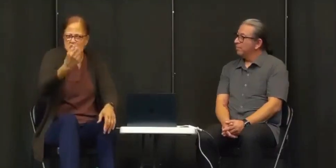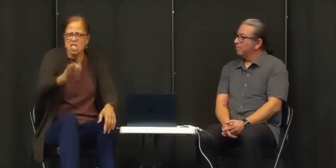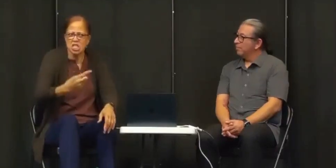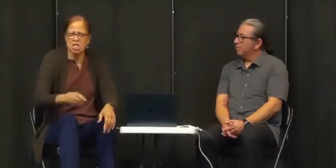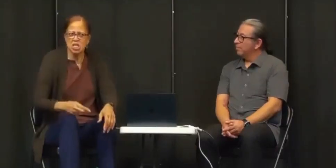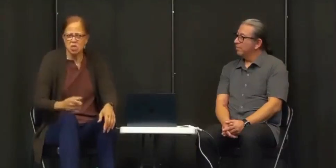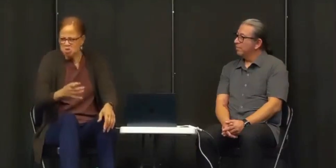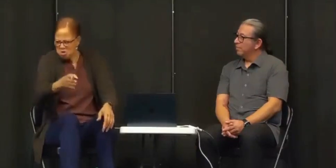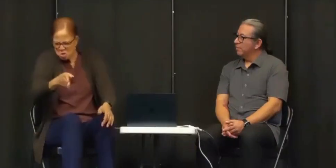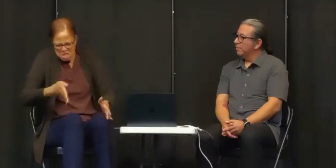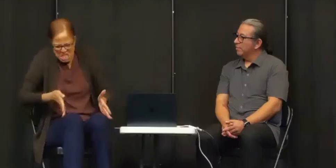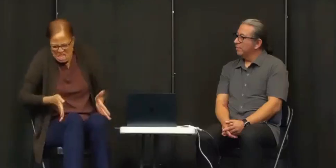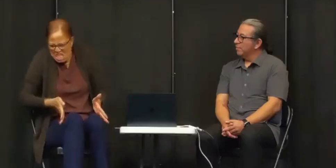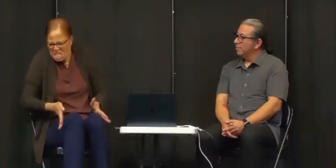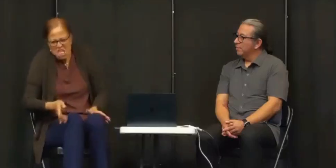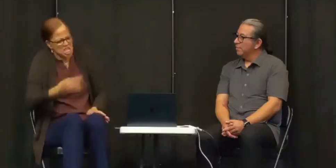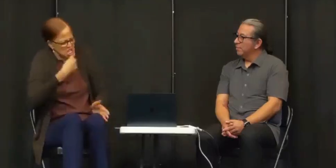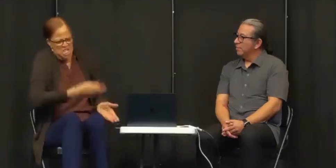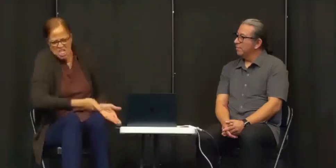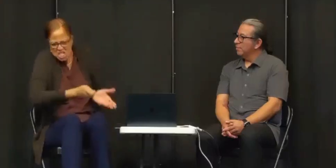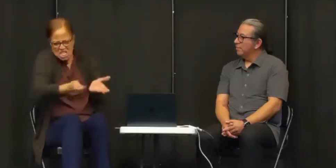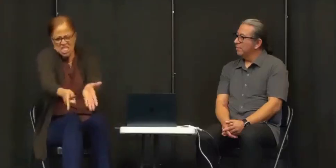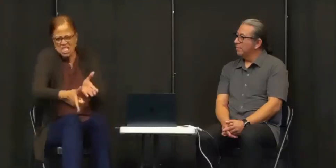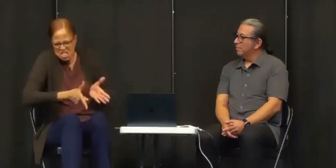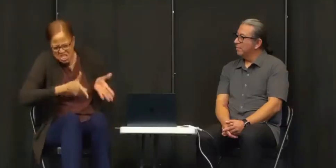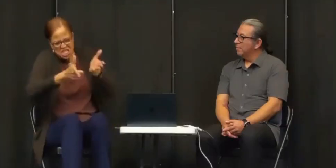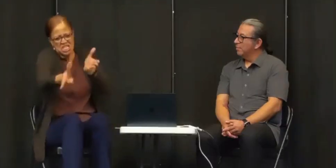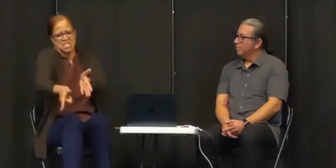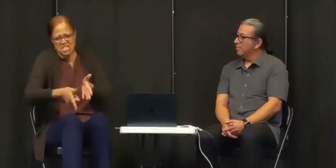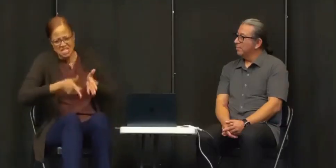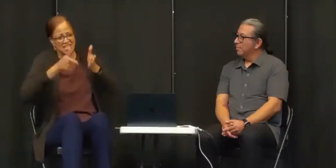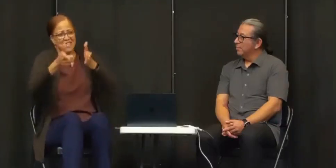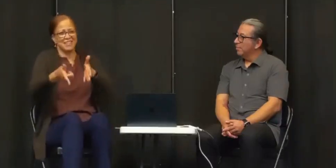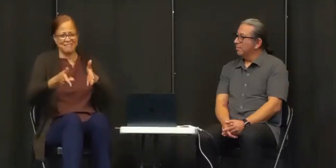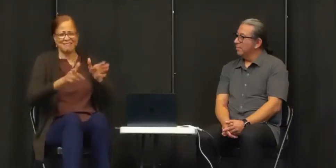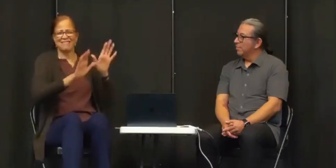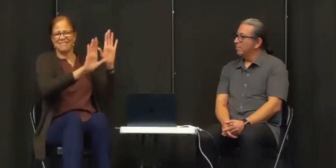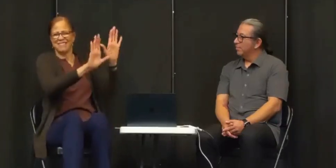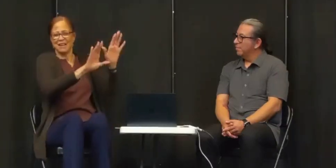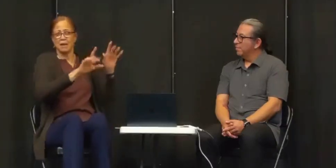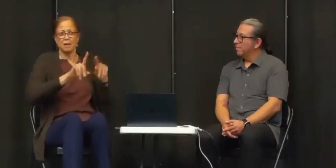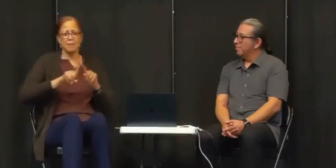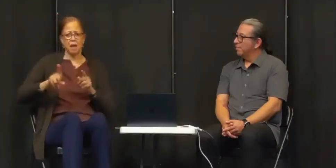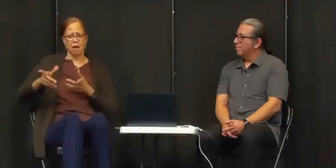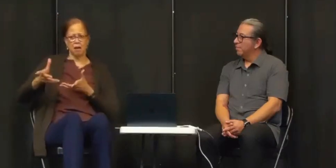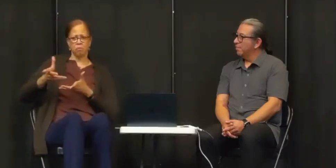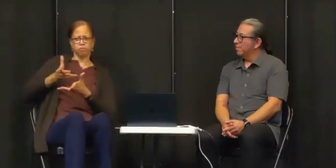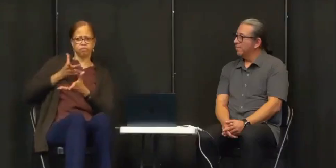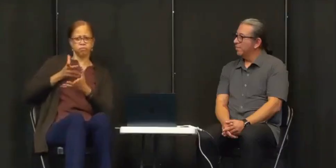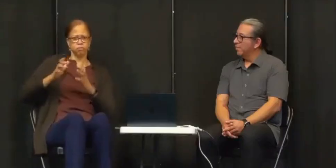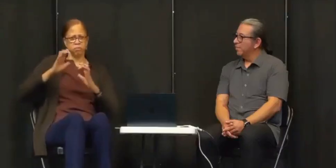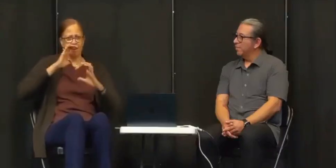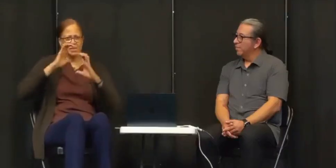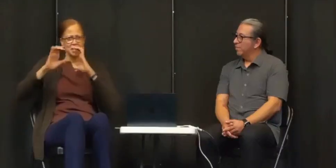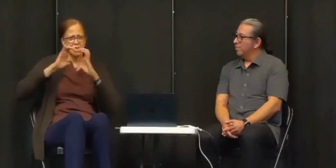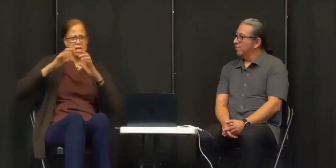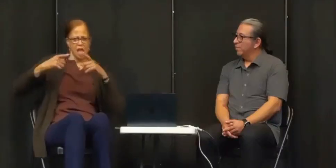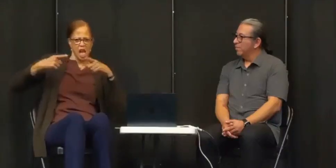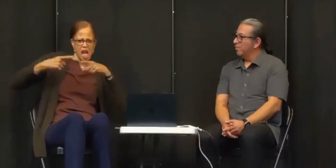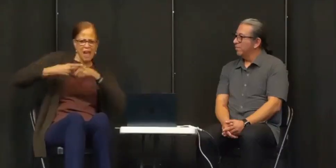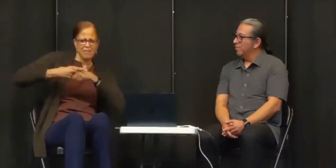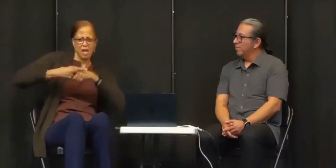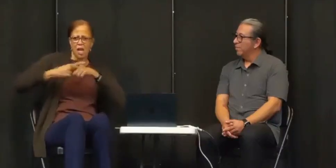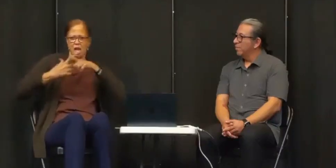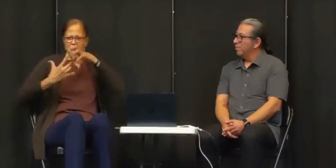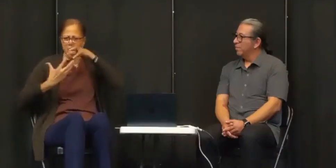food. And they're like, nope, you're too skinny. You are still too skinny. Here's another plate, here's some more food. And at some point I have to tell them, you